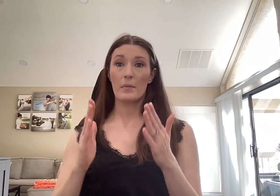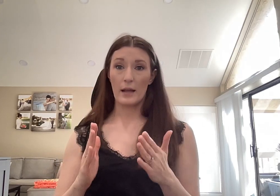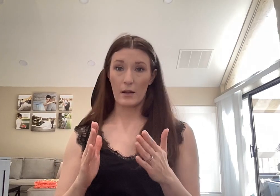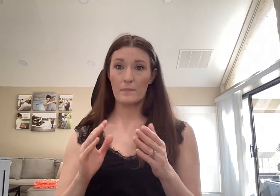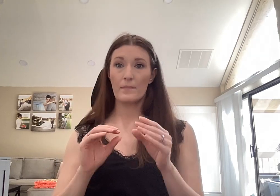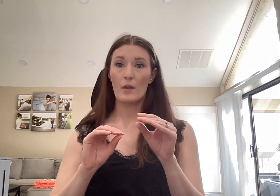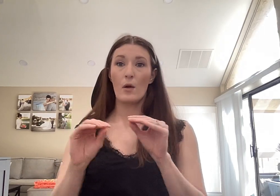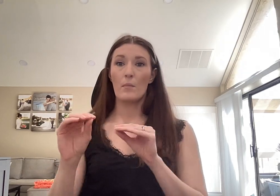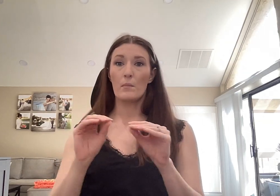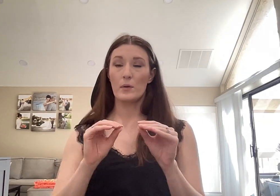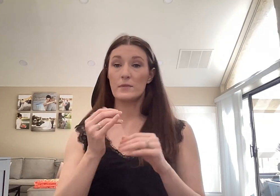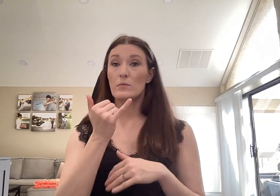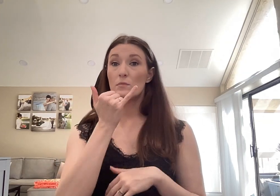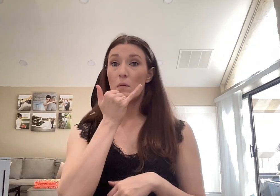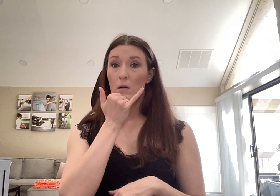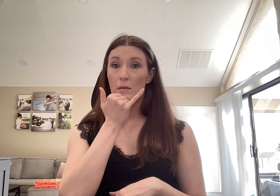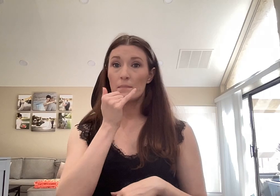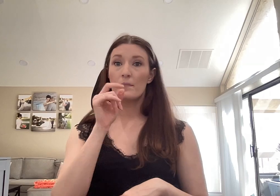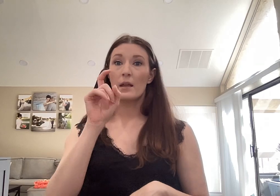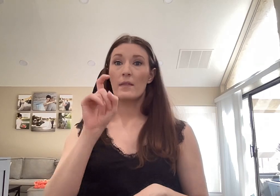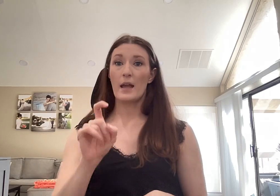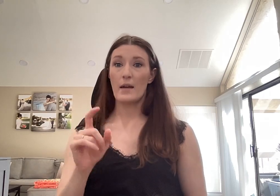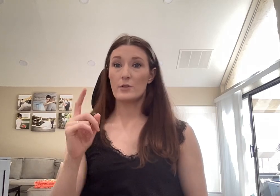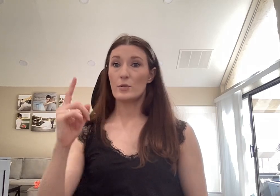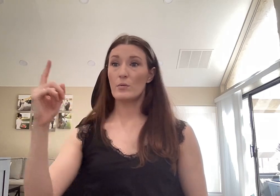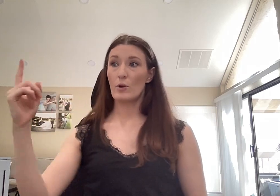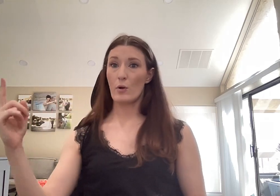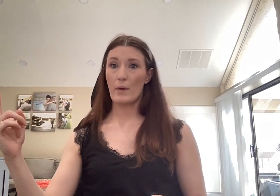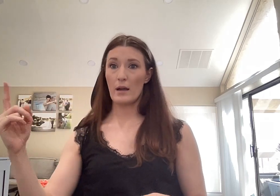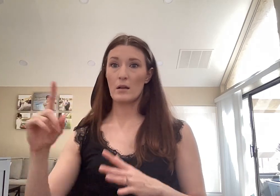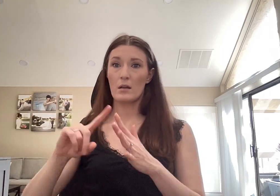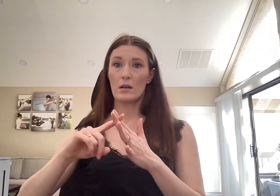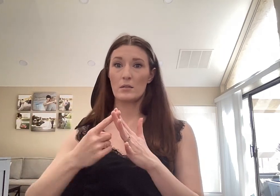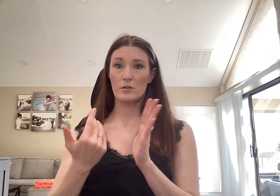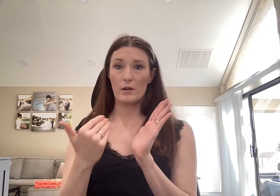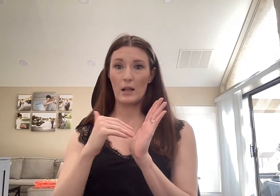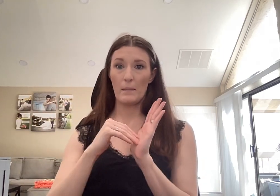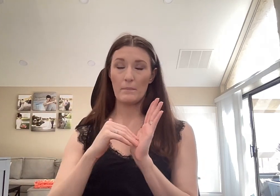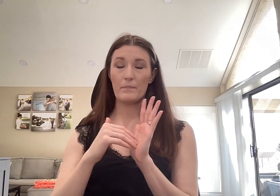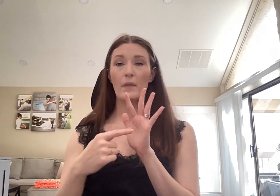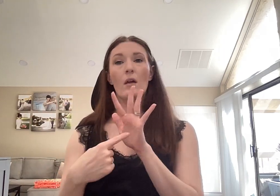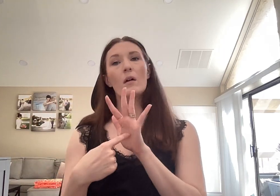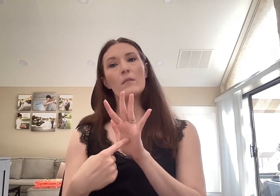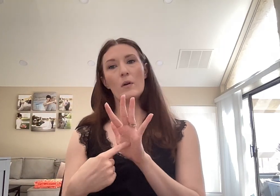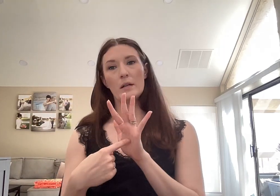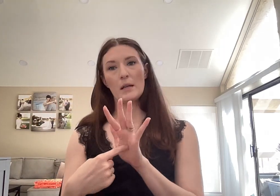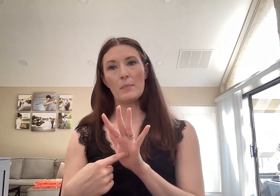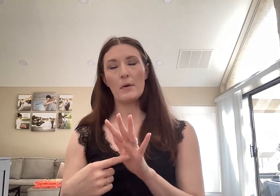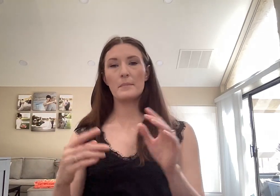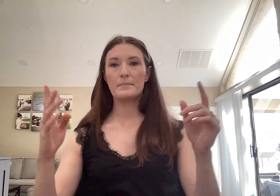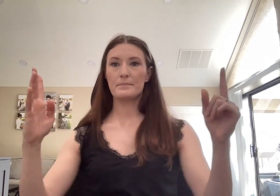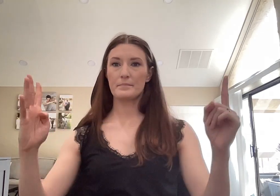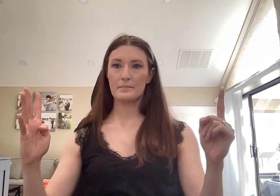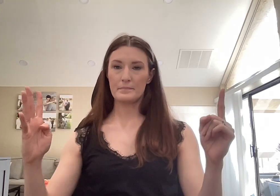player moves wrong, they have to go back and start again. For example,